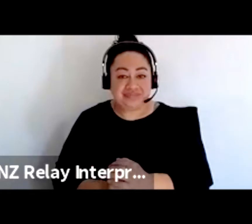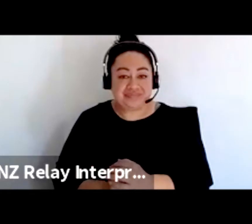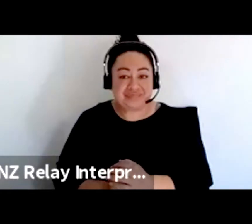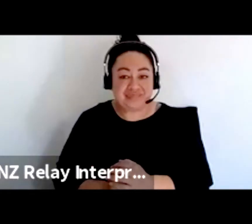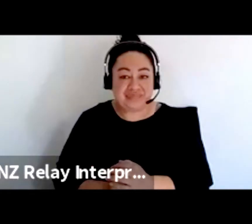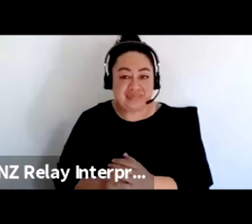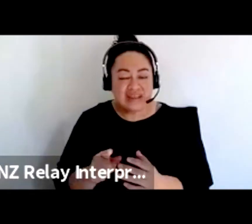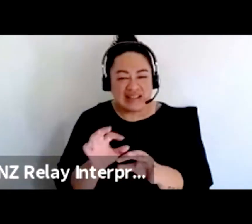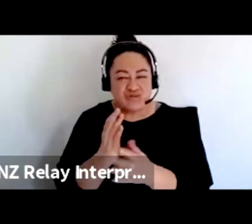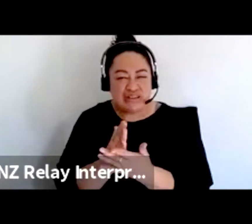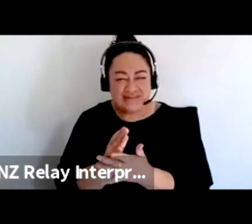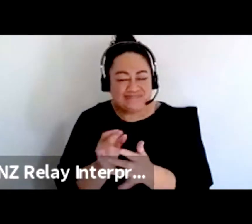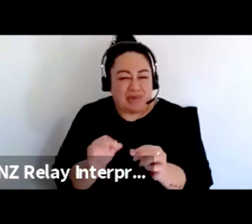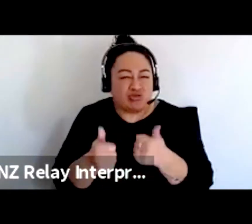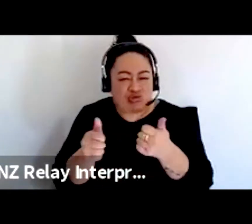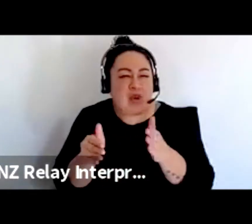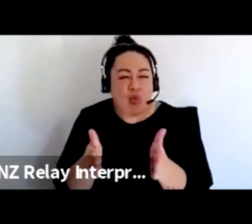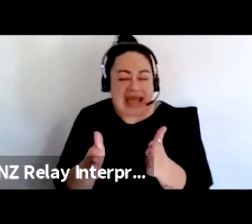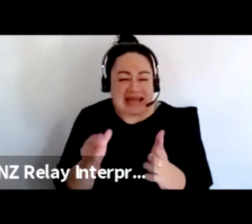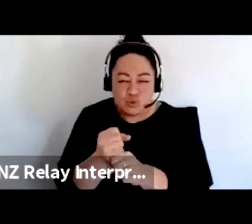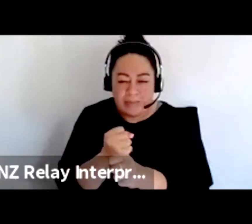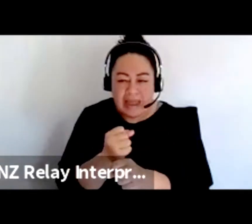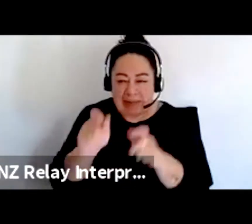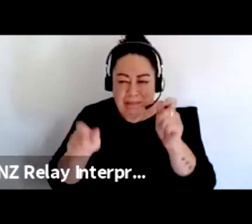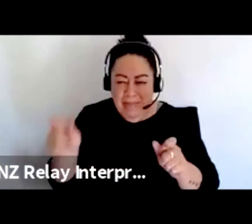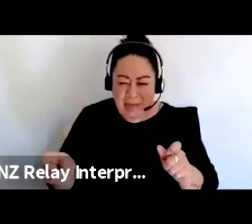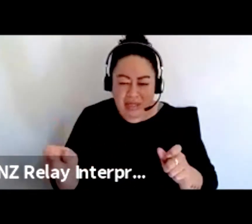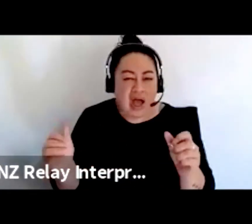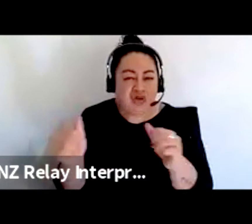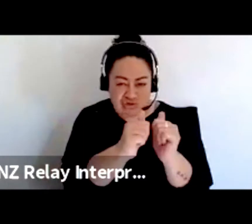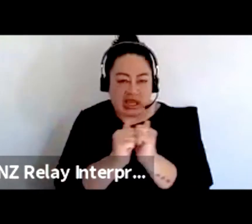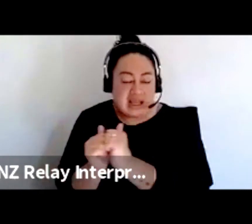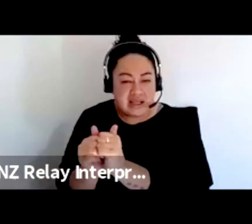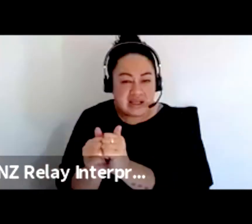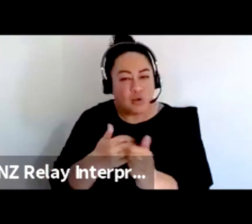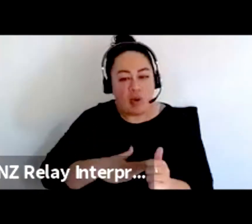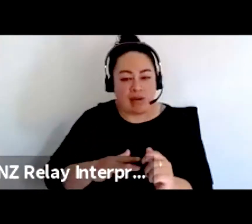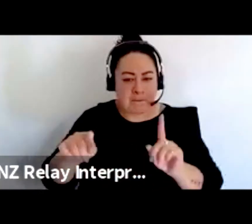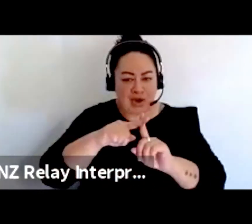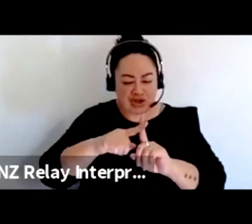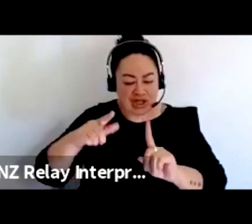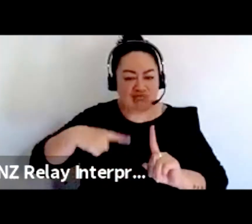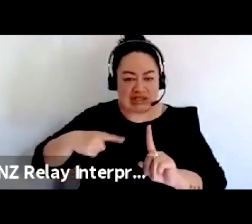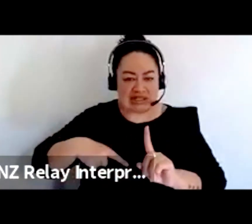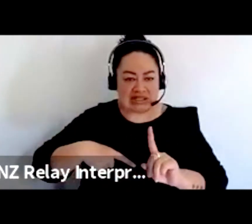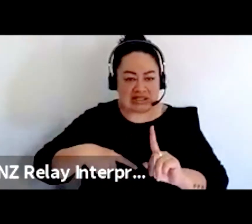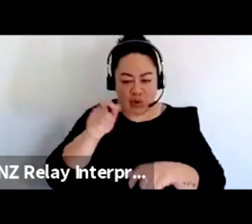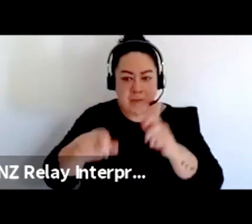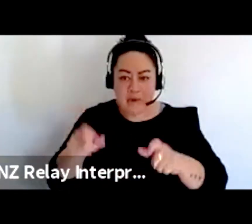compliance. You know, bringing people with you for all the positive reasons is really important.